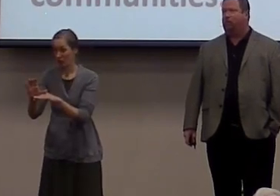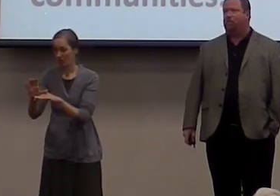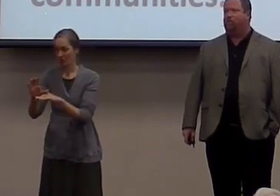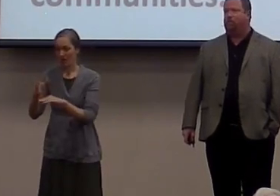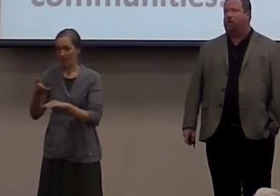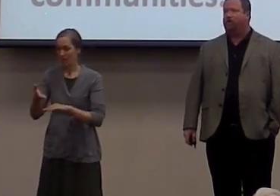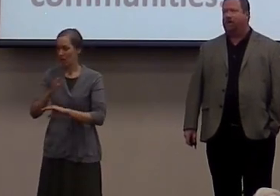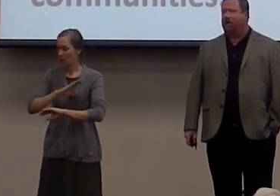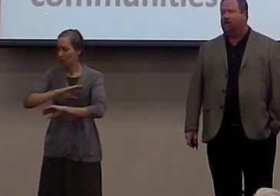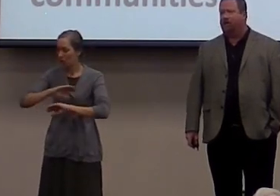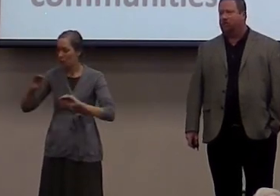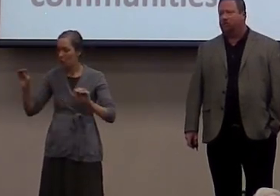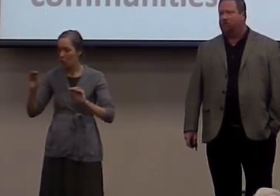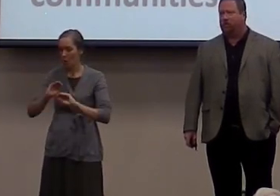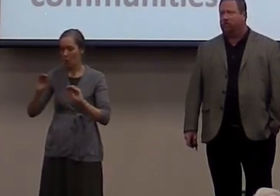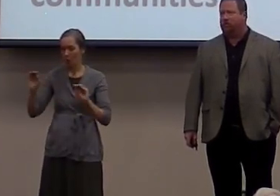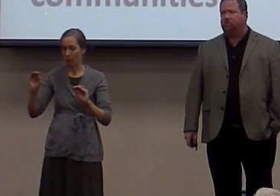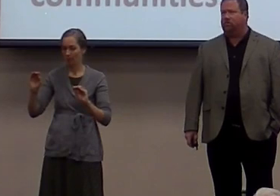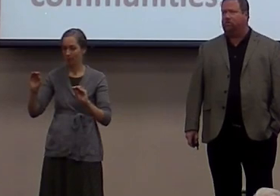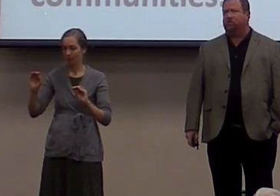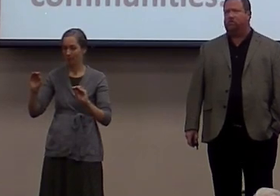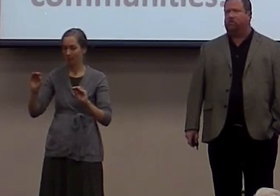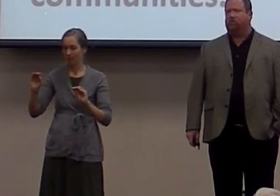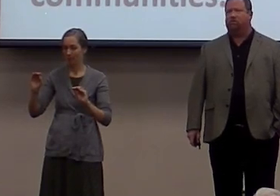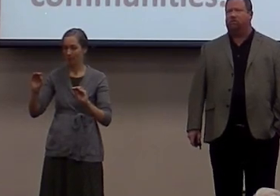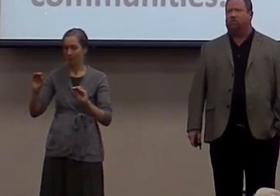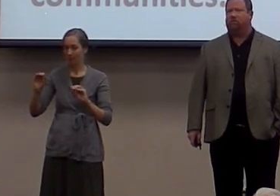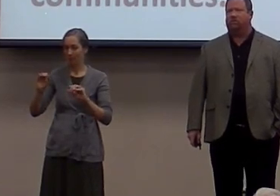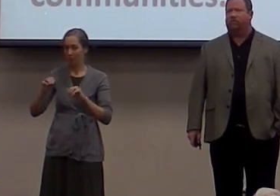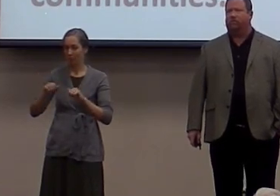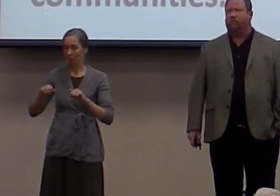there is no room for partiality in the Lord's church.